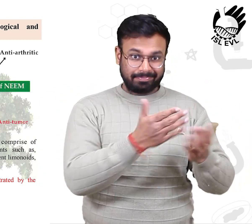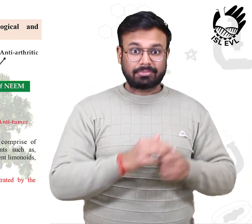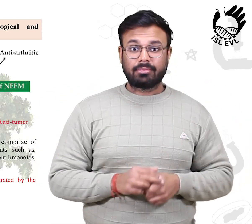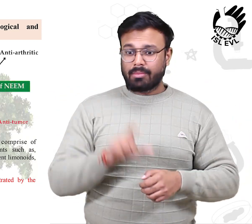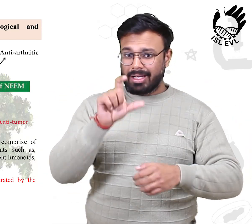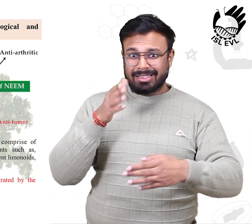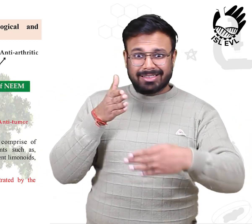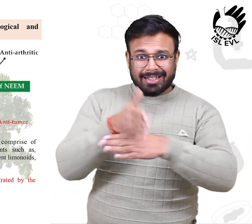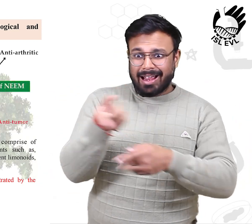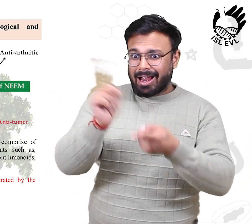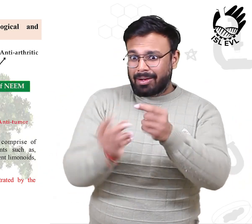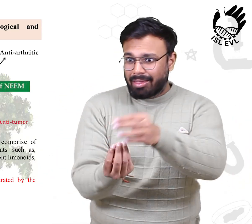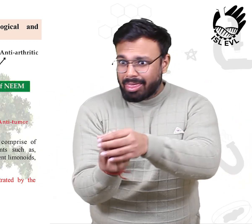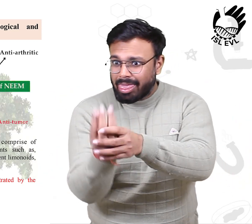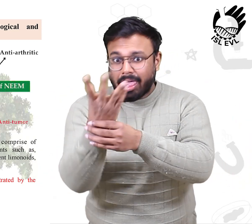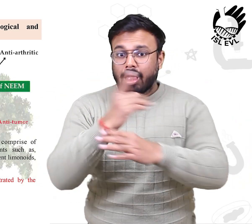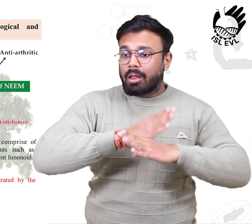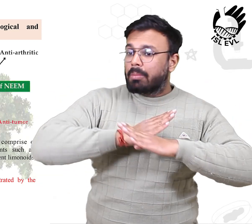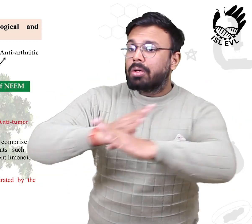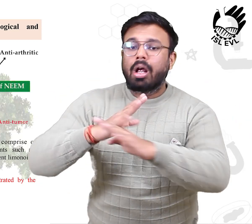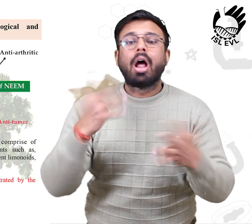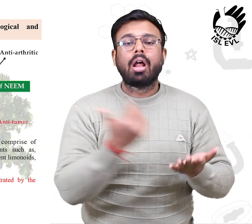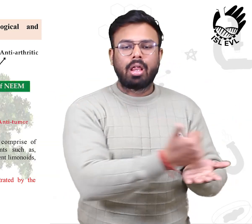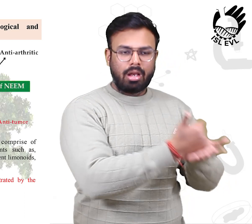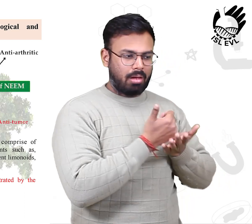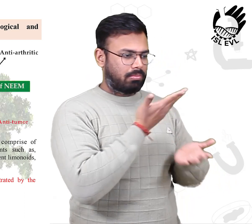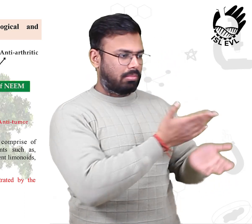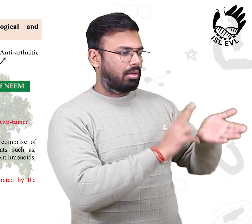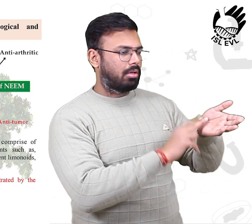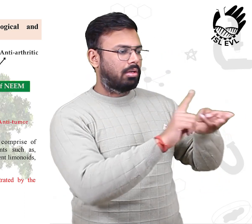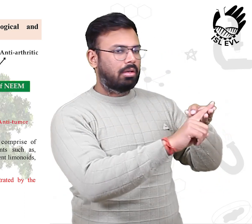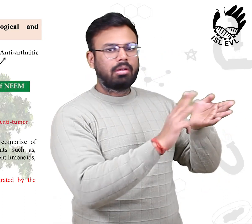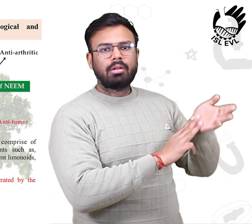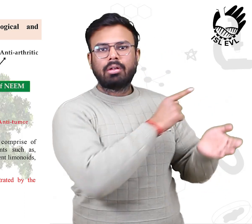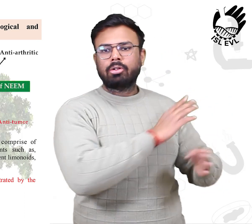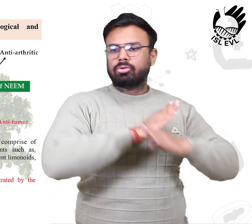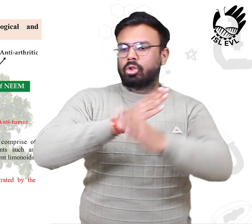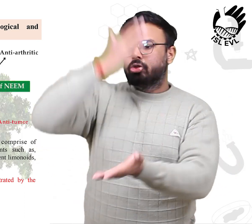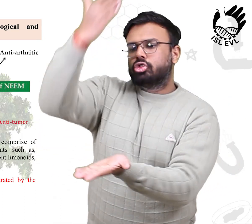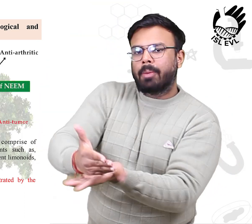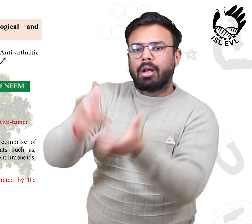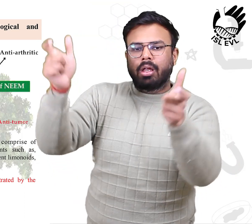Anti-carcinogenic properties has been demonstrated by the components of the leaves.